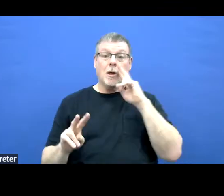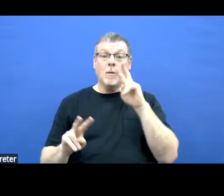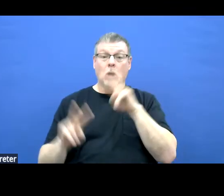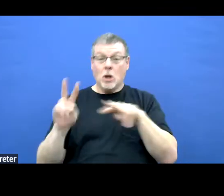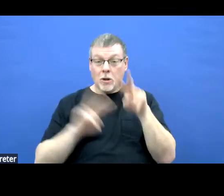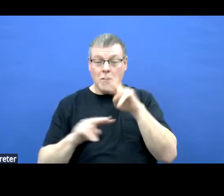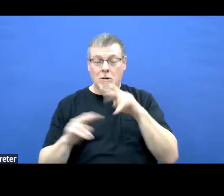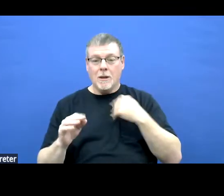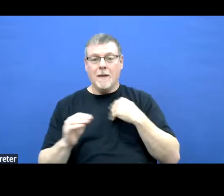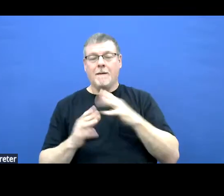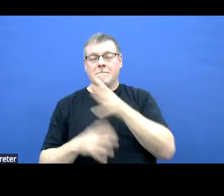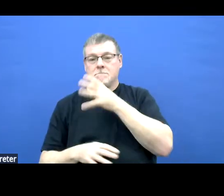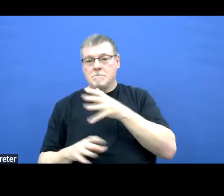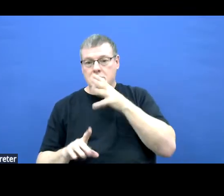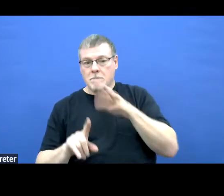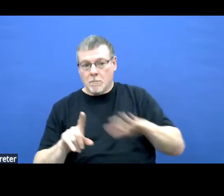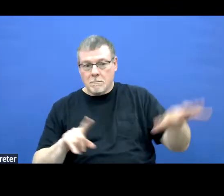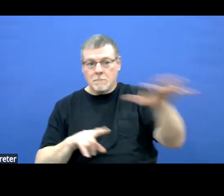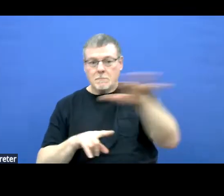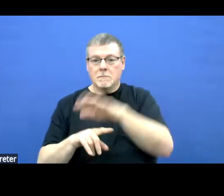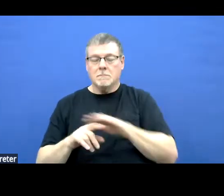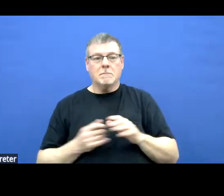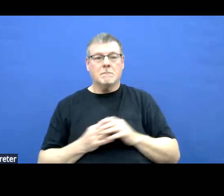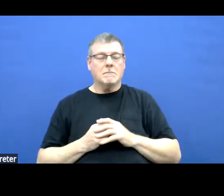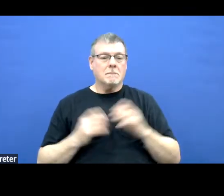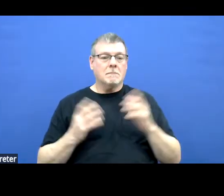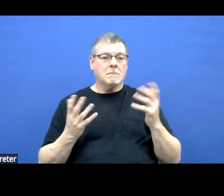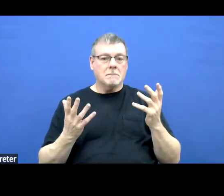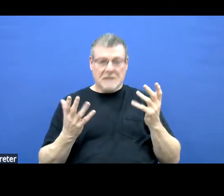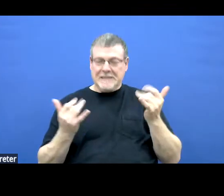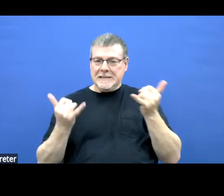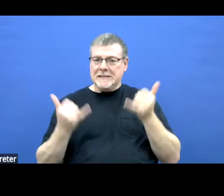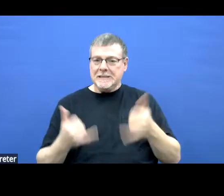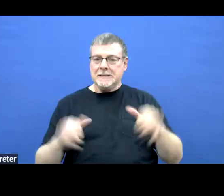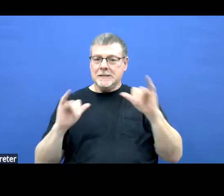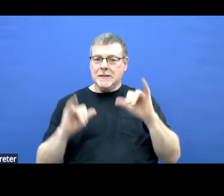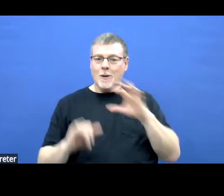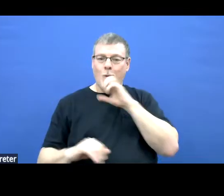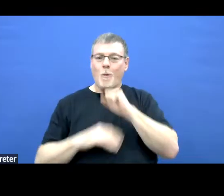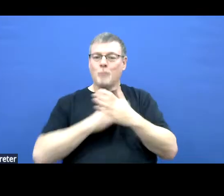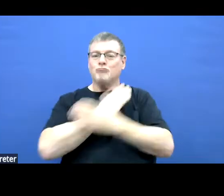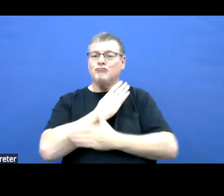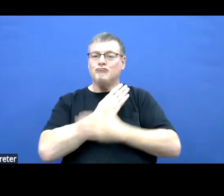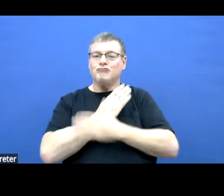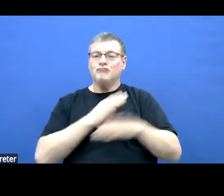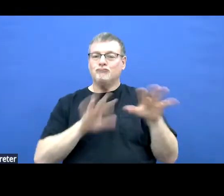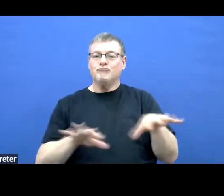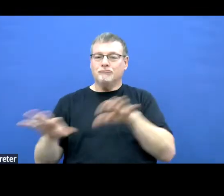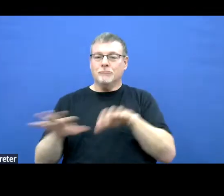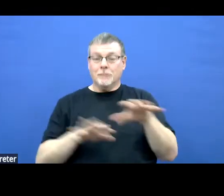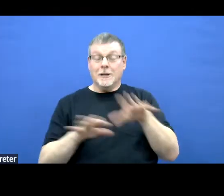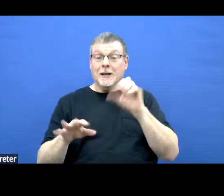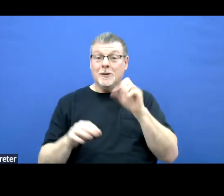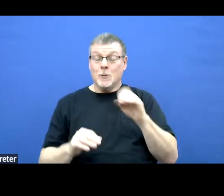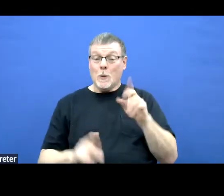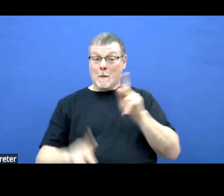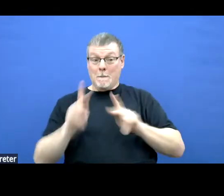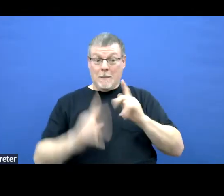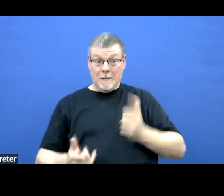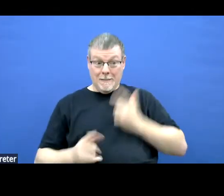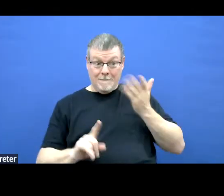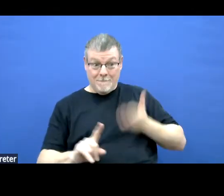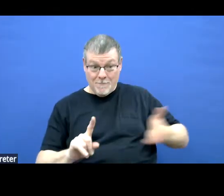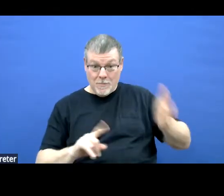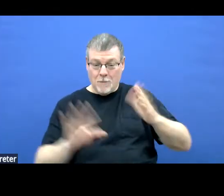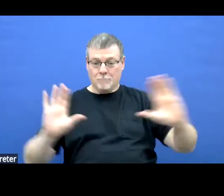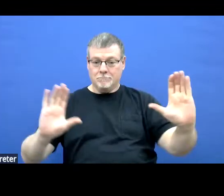there's a number of farms around there. It's really still an old country road. So the residents